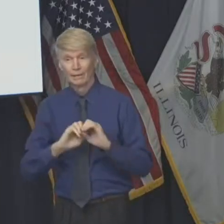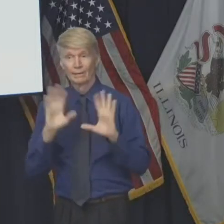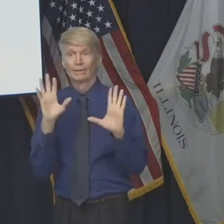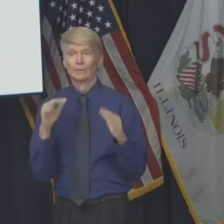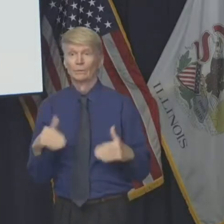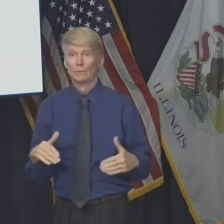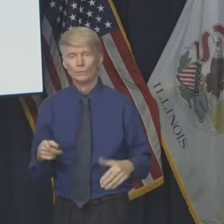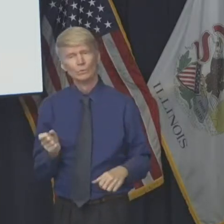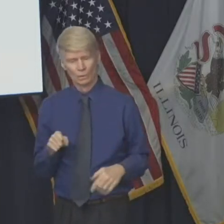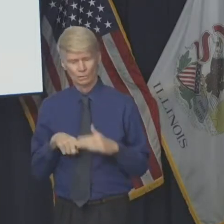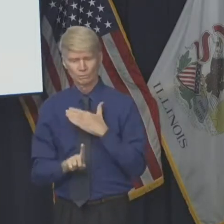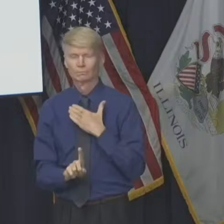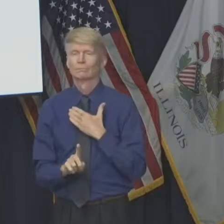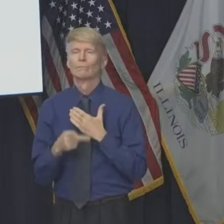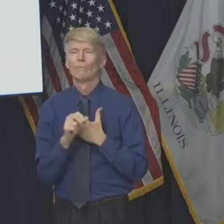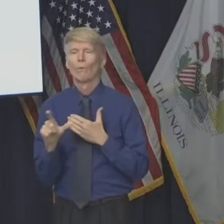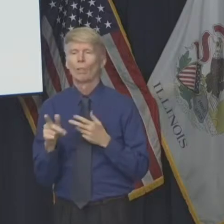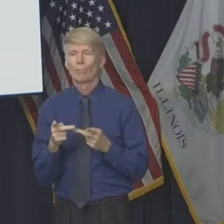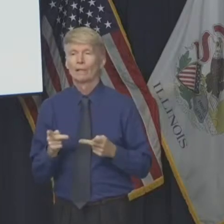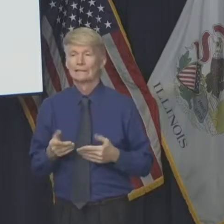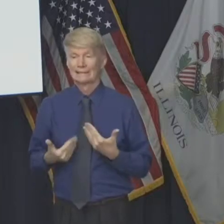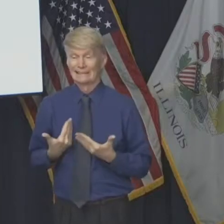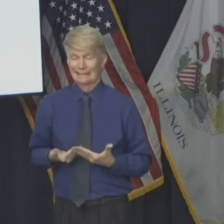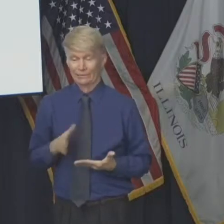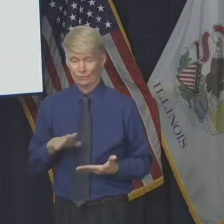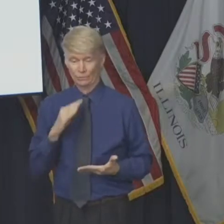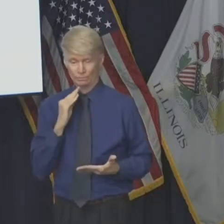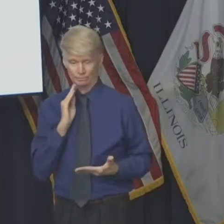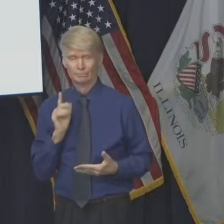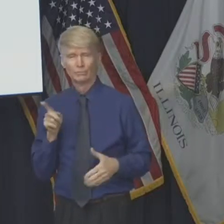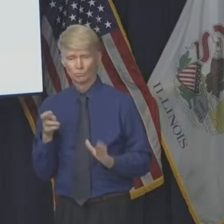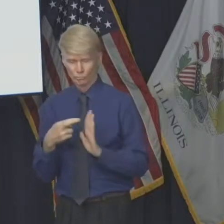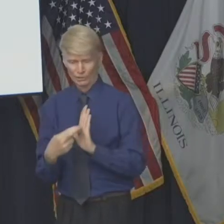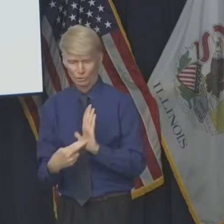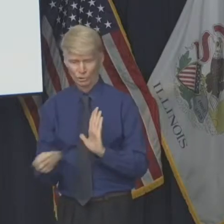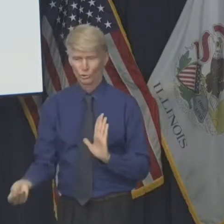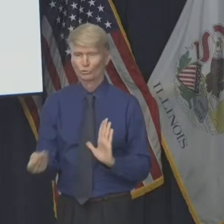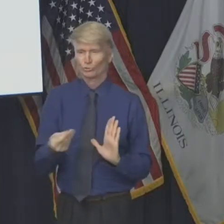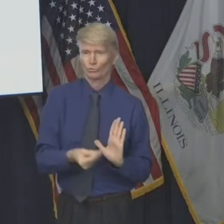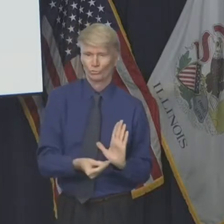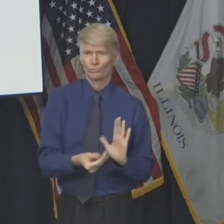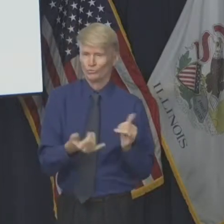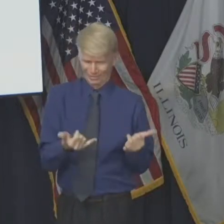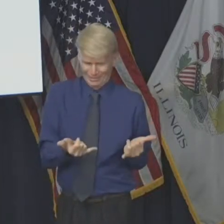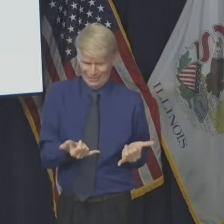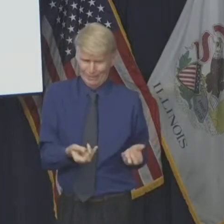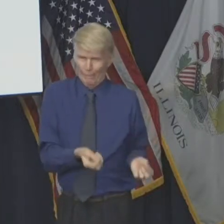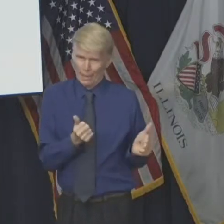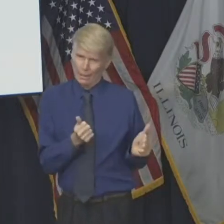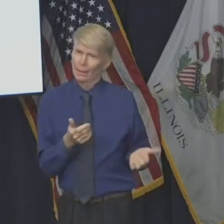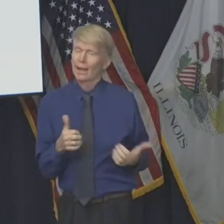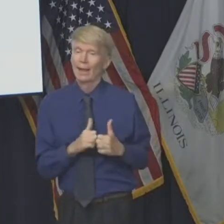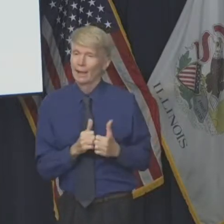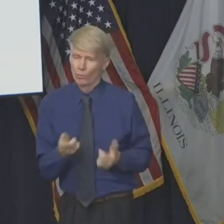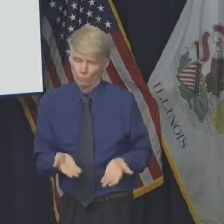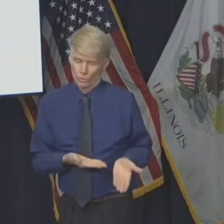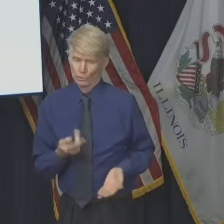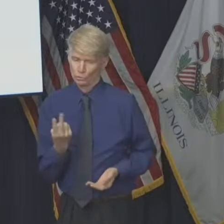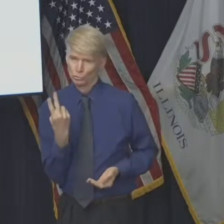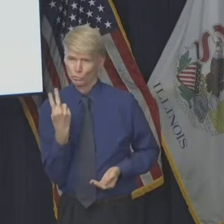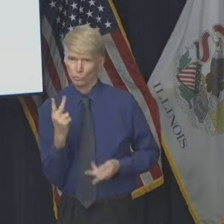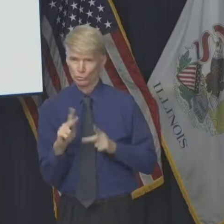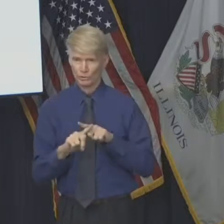near you and you can register to vote right there and vote in person today. Just bring 2 forms